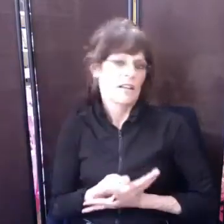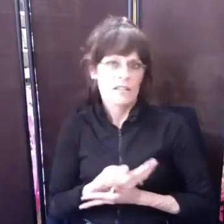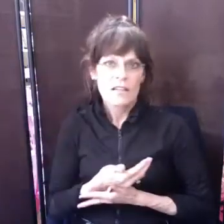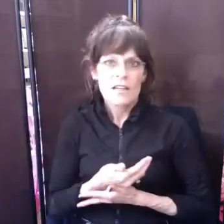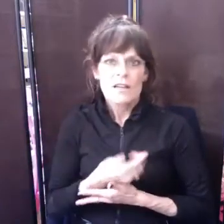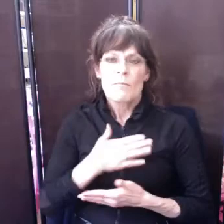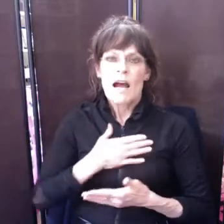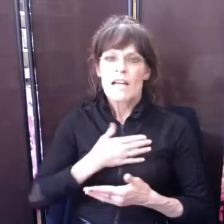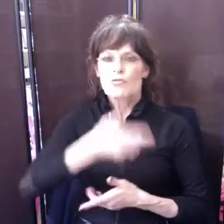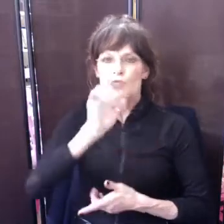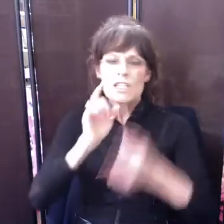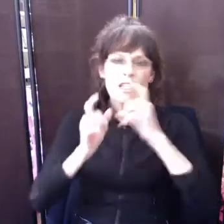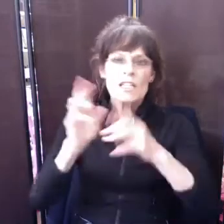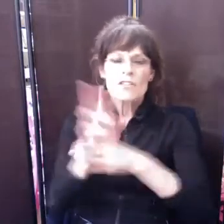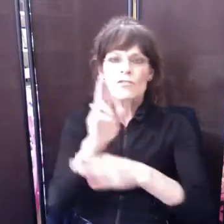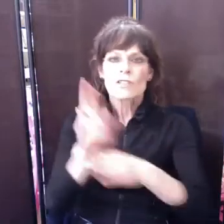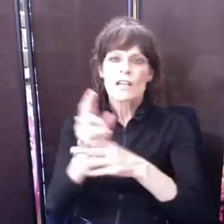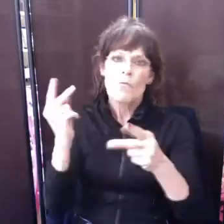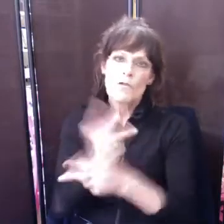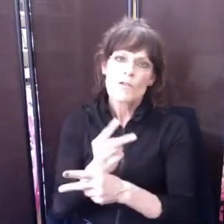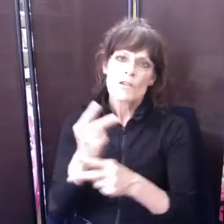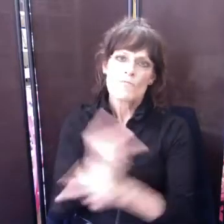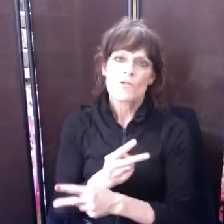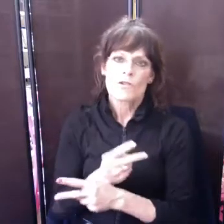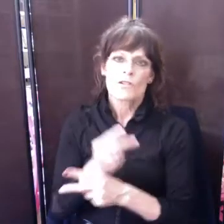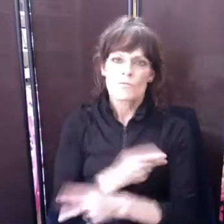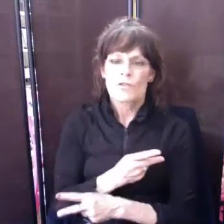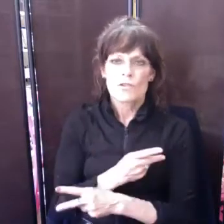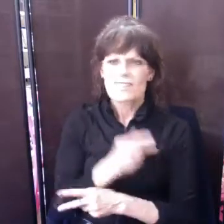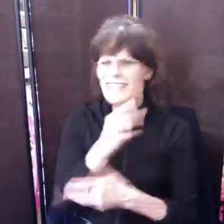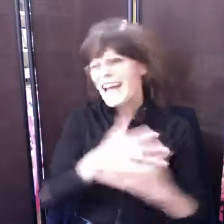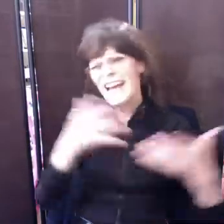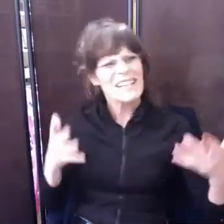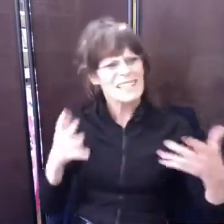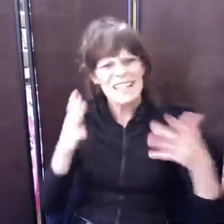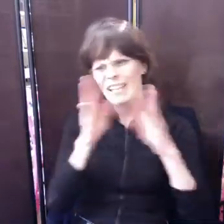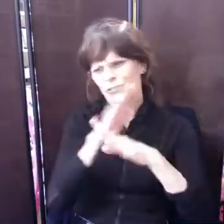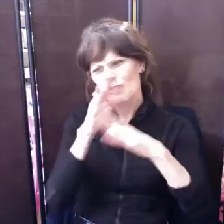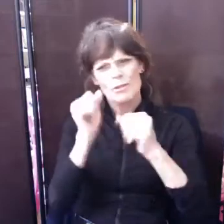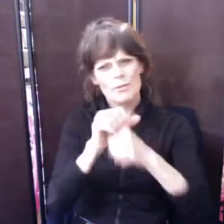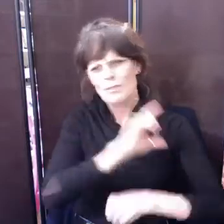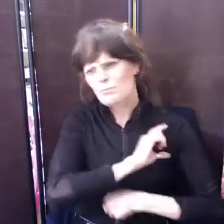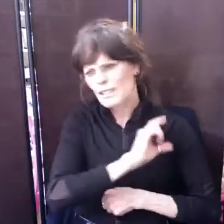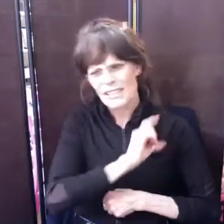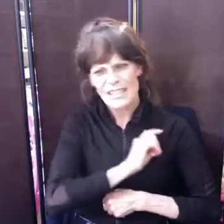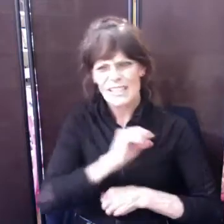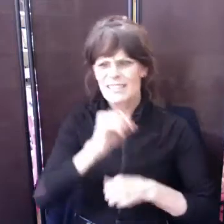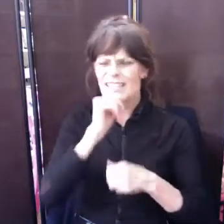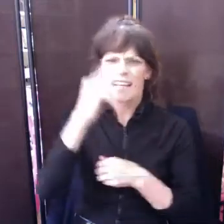worse and worse. And, you know, I didn't get into a lot of trouble with the police. I didn't spend a lot of time in mental institutions. I did,